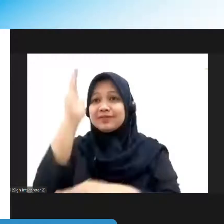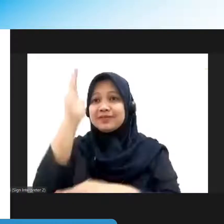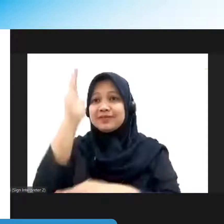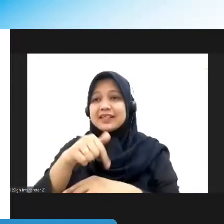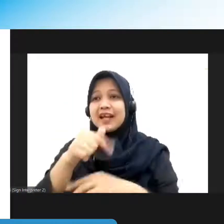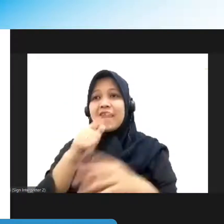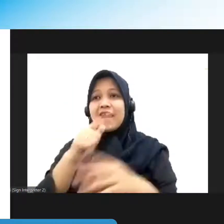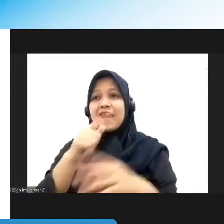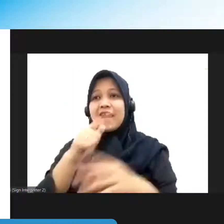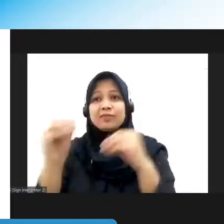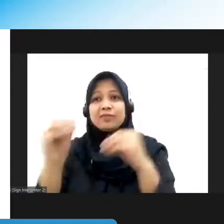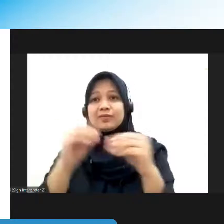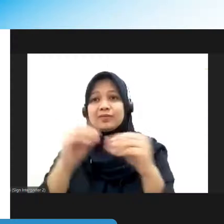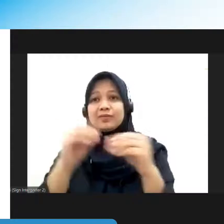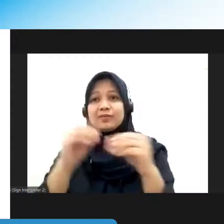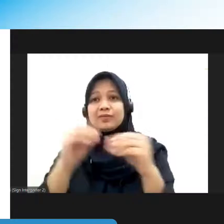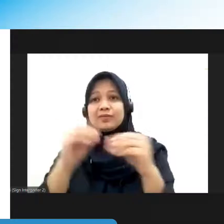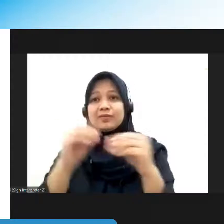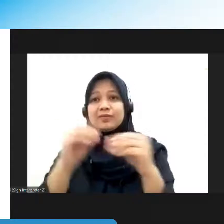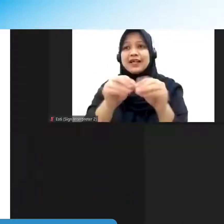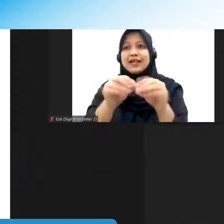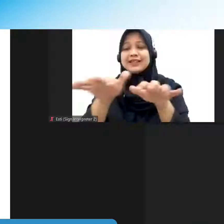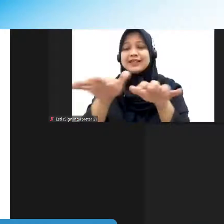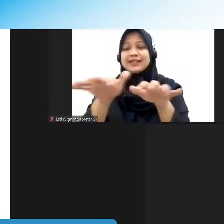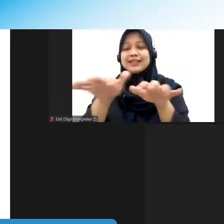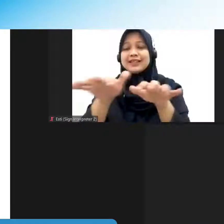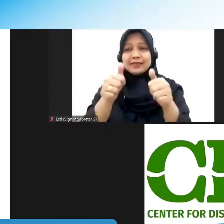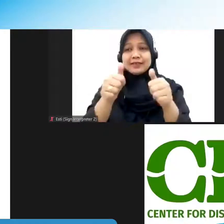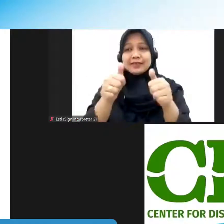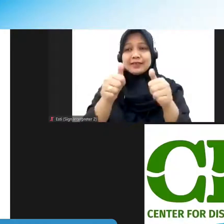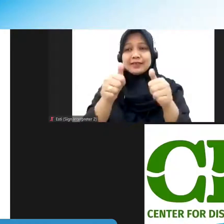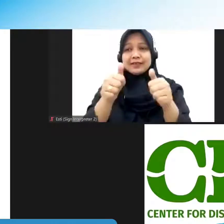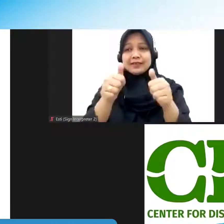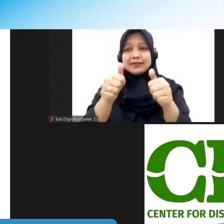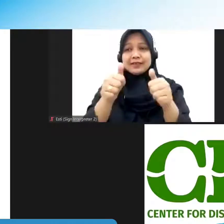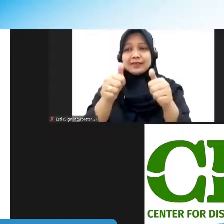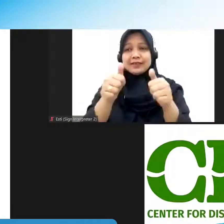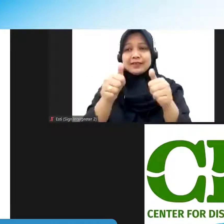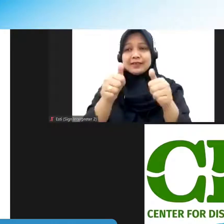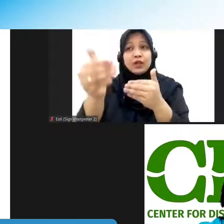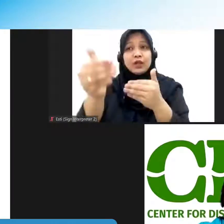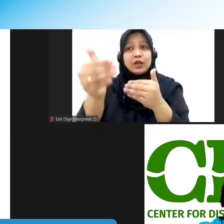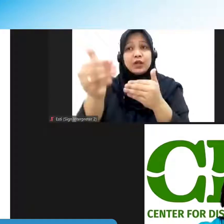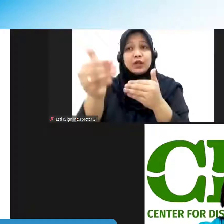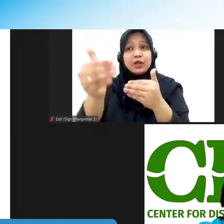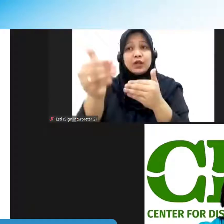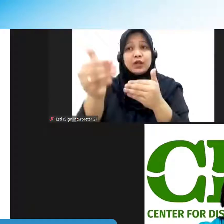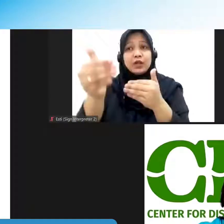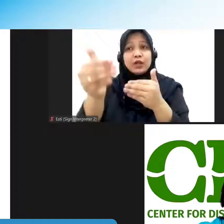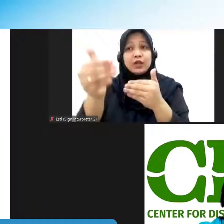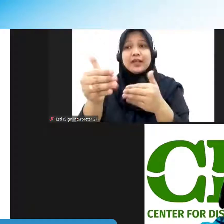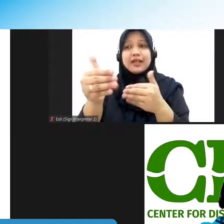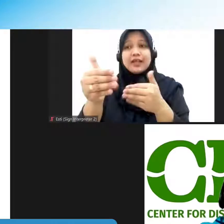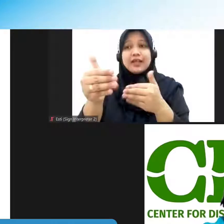strategies for all of us to think about as we move forward. With that, I'm going to hand over back to Ridzki